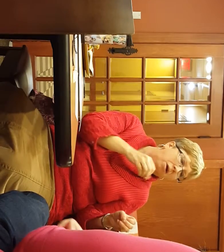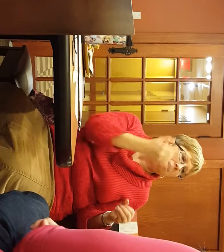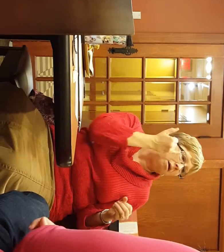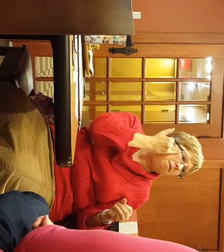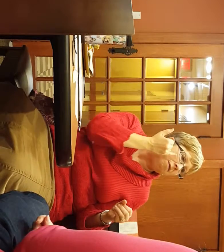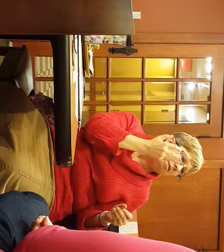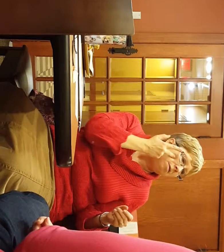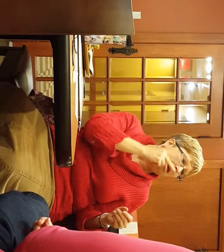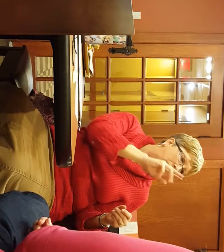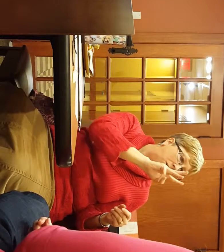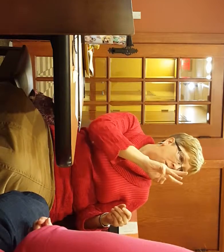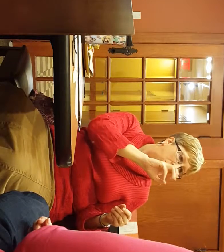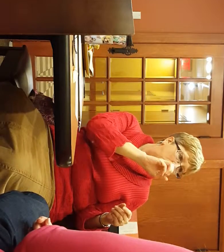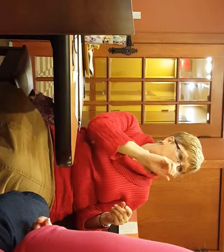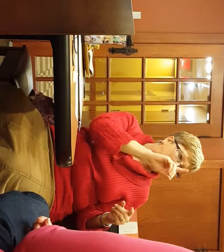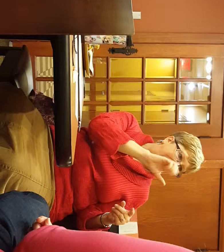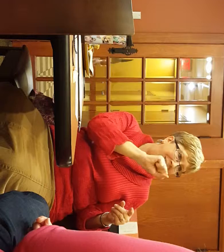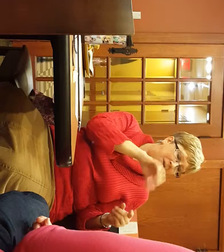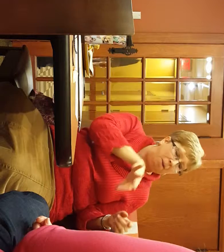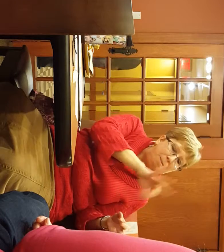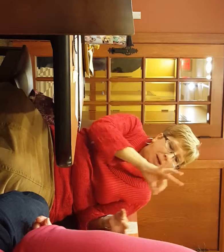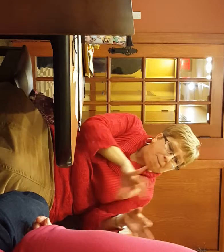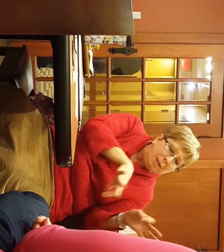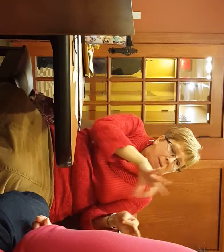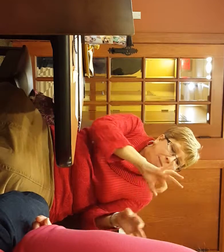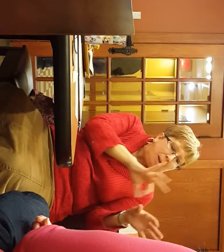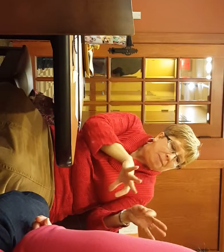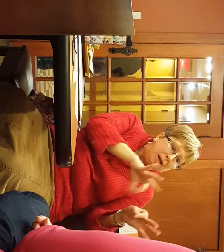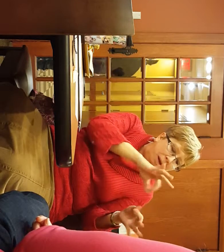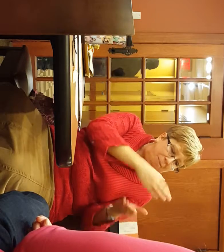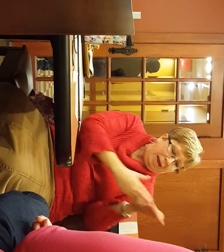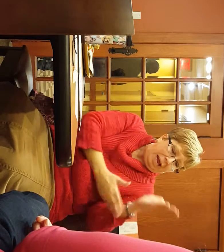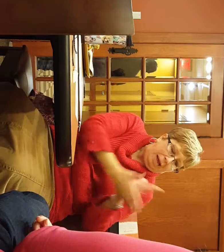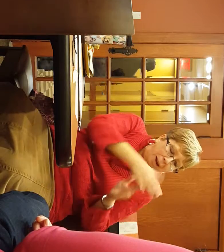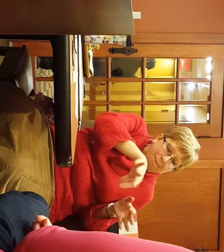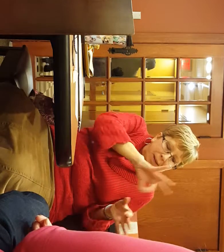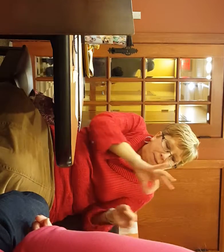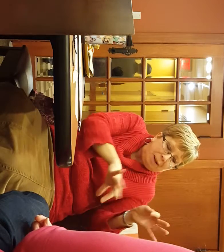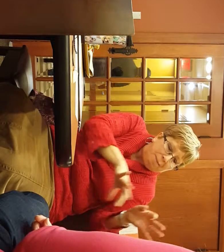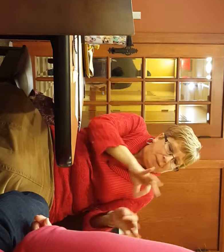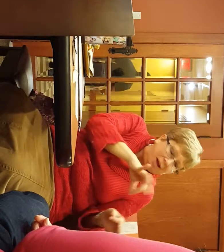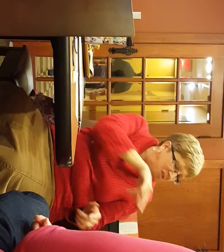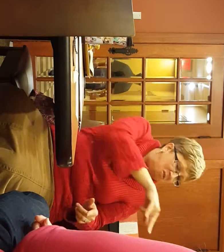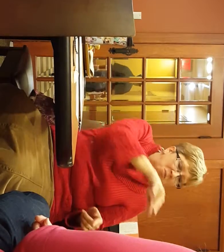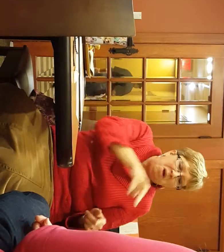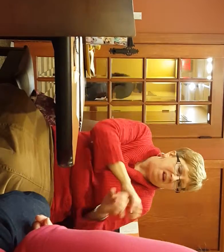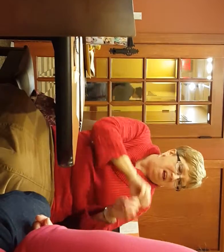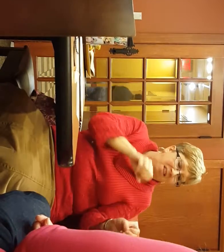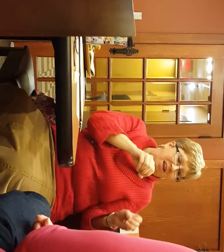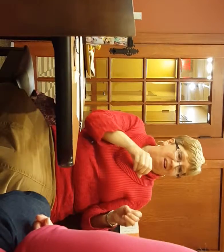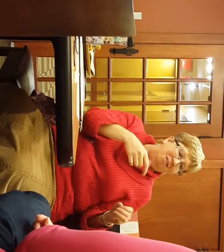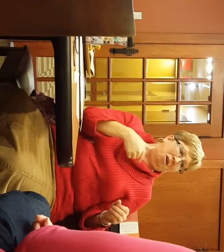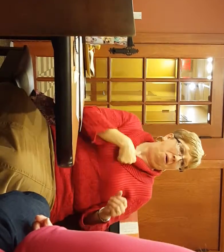actually doing a little work there. Yeah, I might end up being the weed picker, but I'm okay with that. It'll be fun to see the whole process of how it goes. And